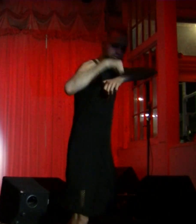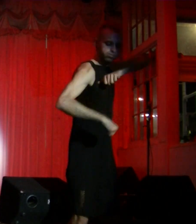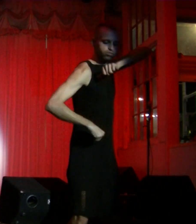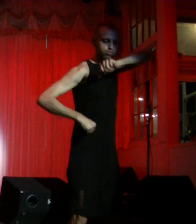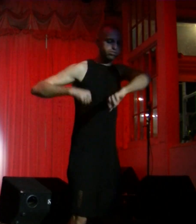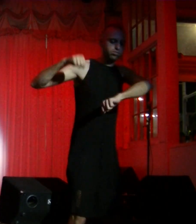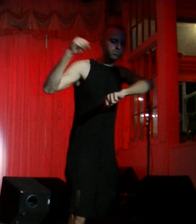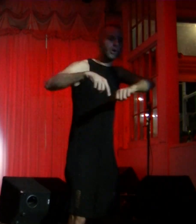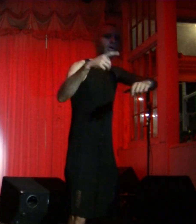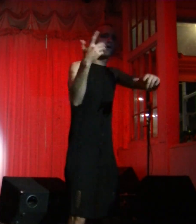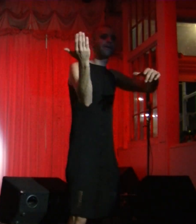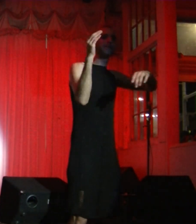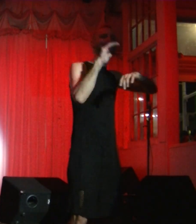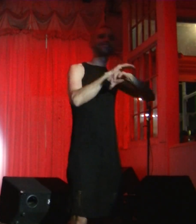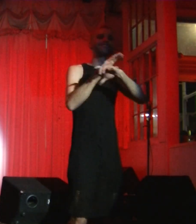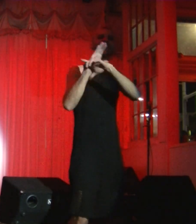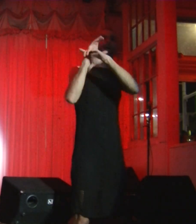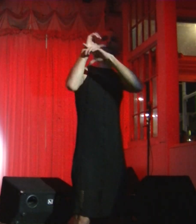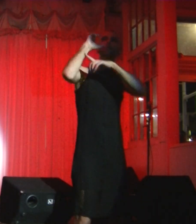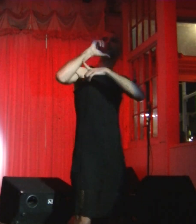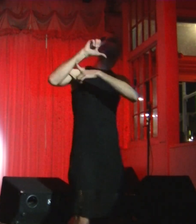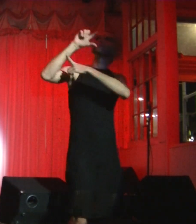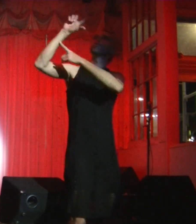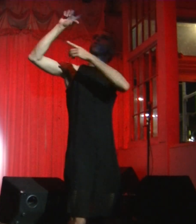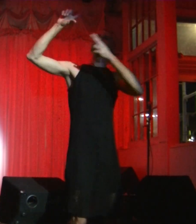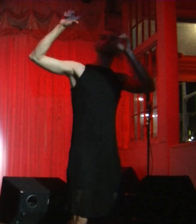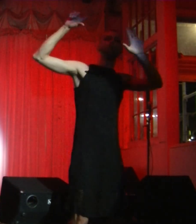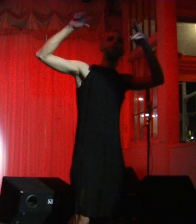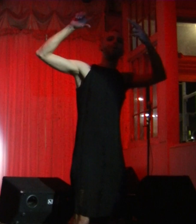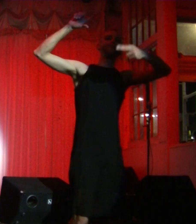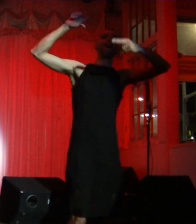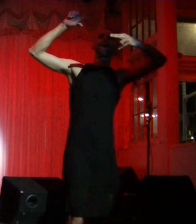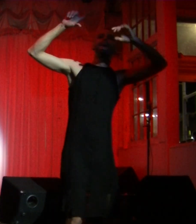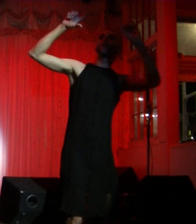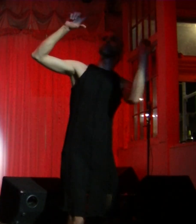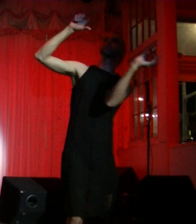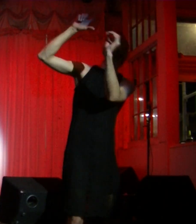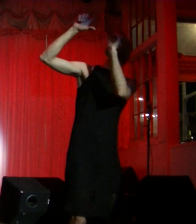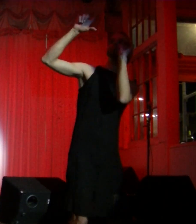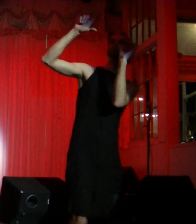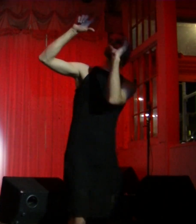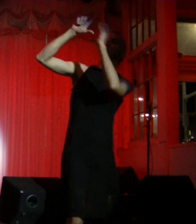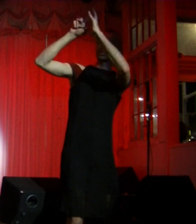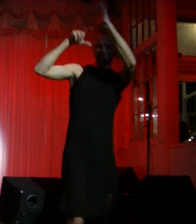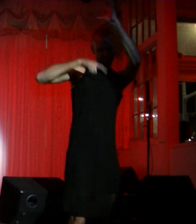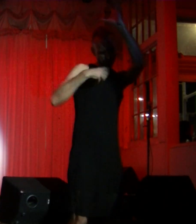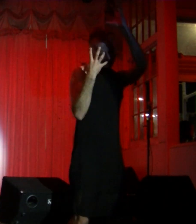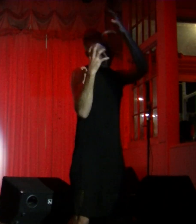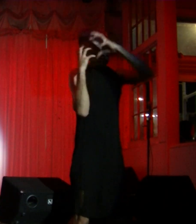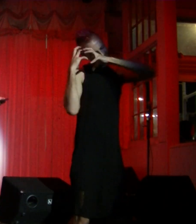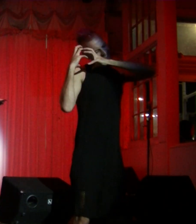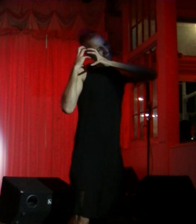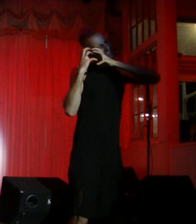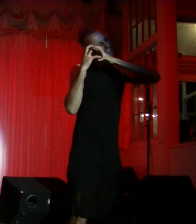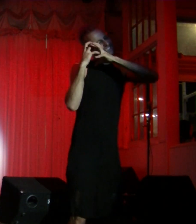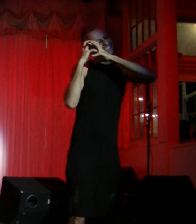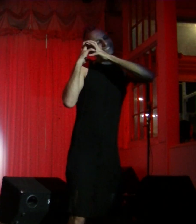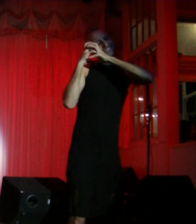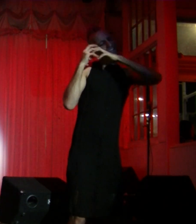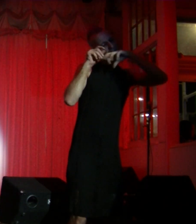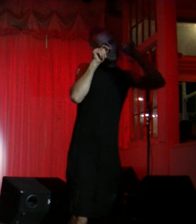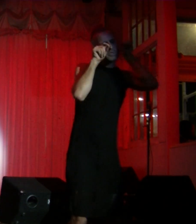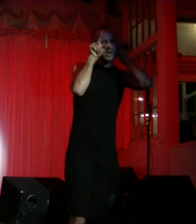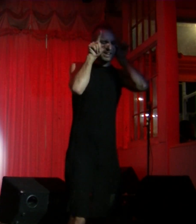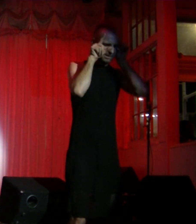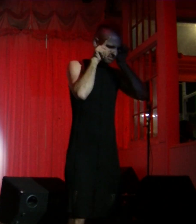still wrapped with your name, I stick my pillows in the middle of my thoughts and wake, and your clothes are